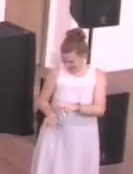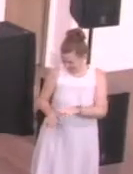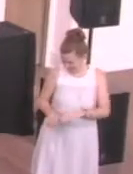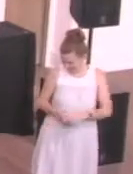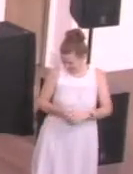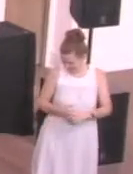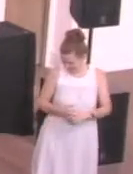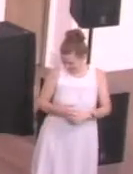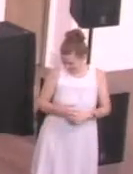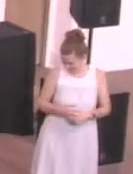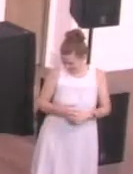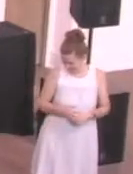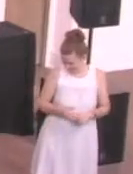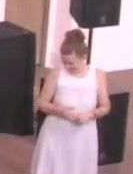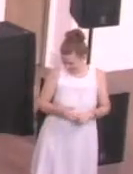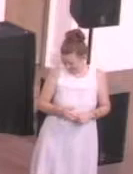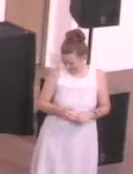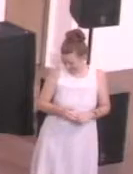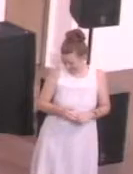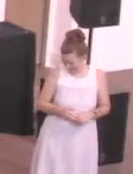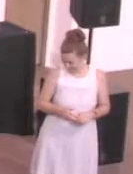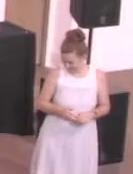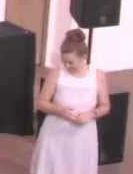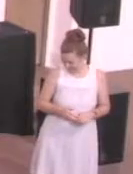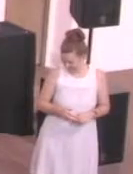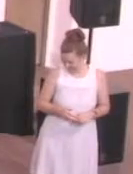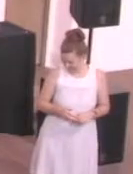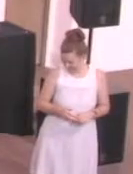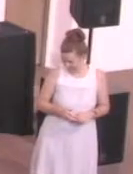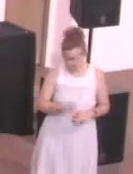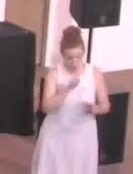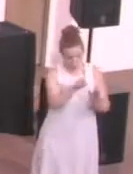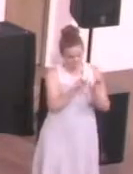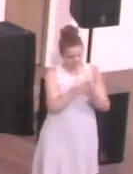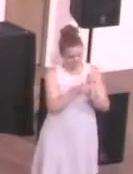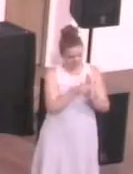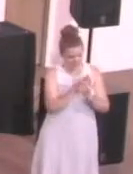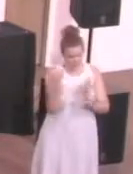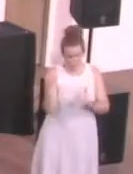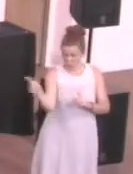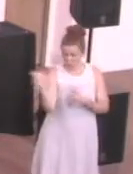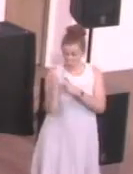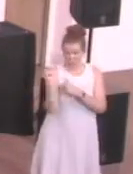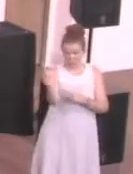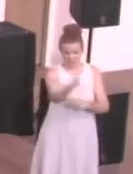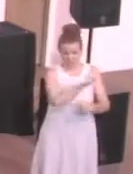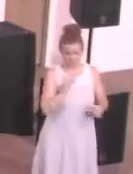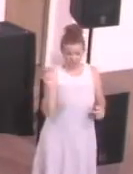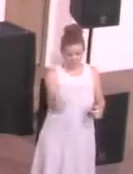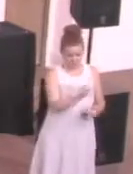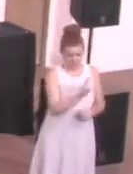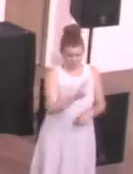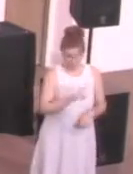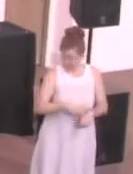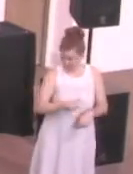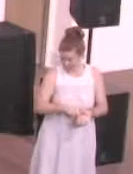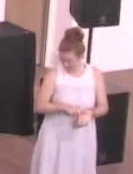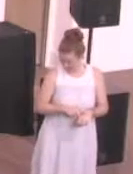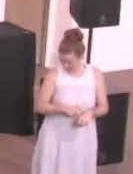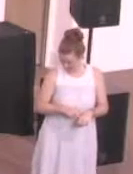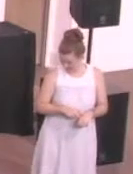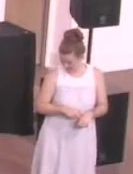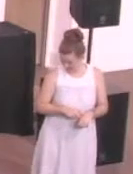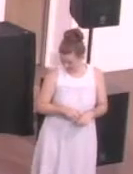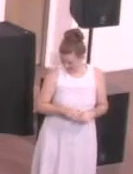Okay, you can stop right there. Now, Peter, let me ask you a question. A minute ago, you ran around here twice. You need to hold on to him. You hold on